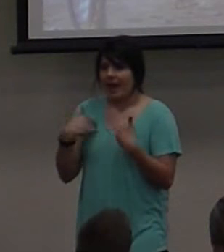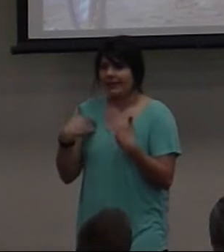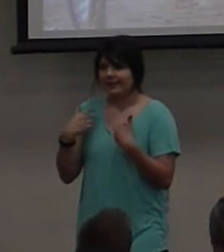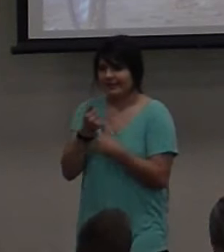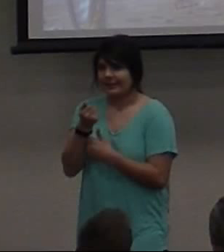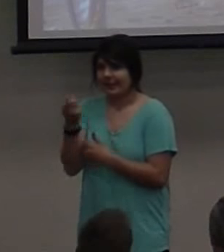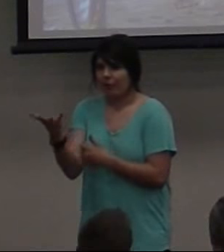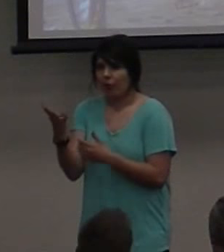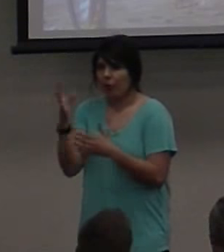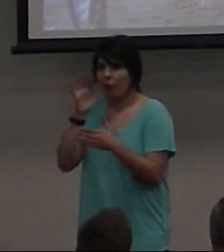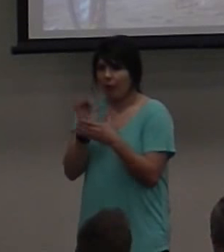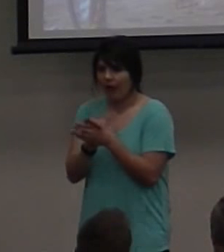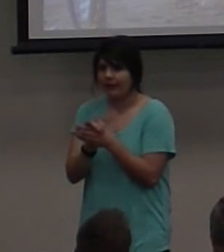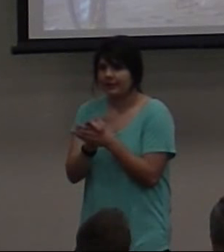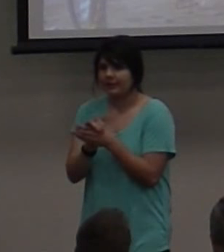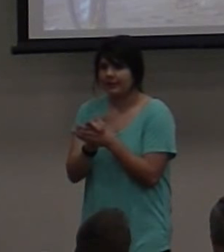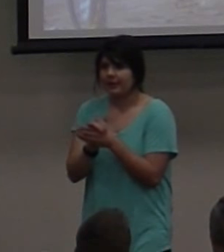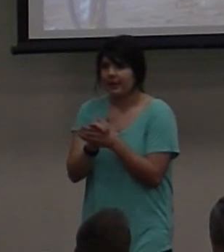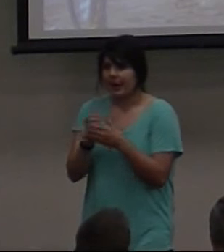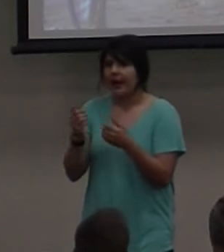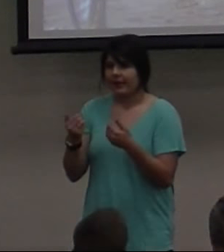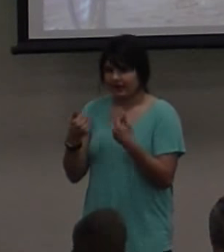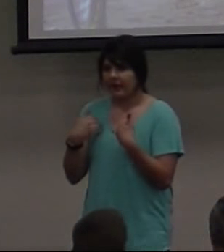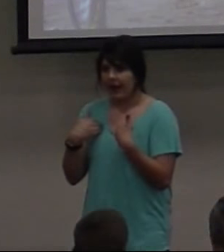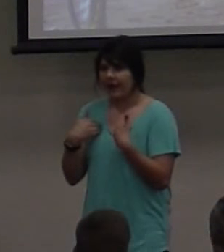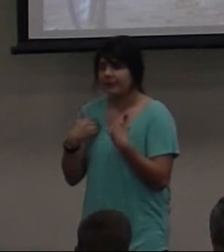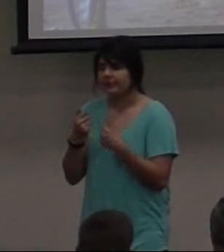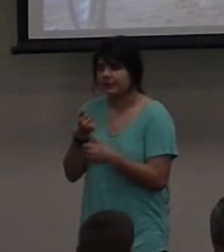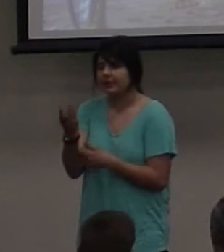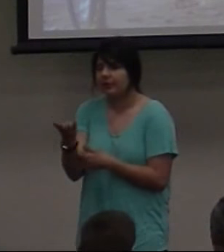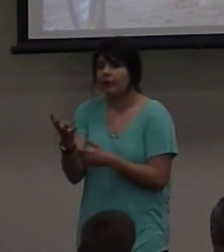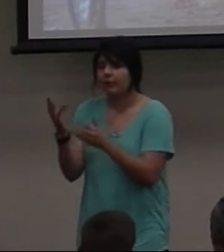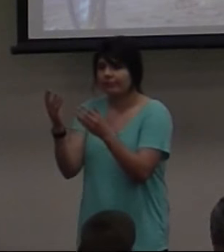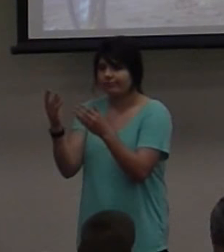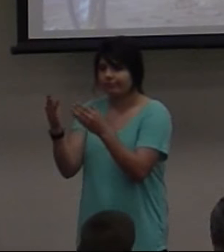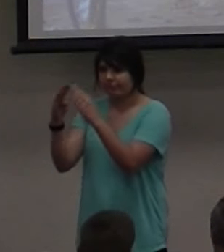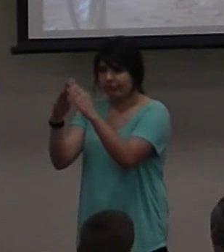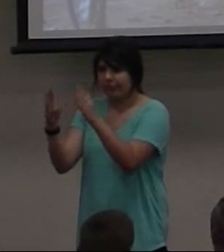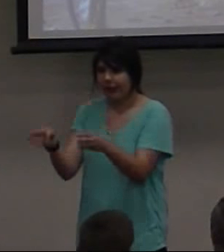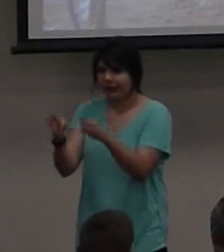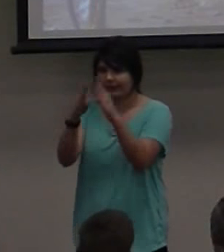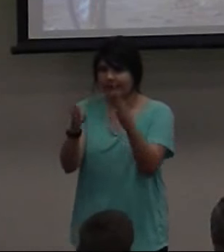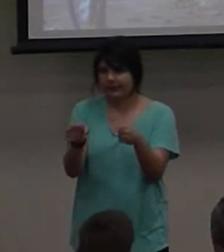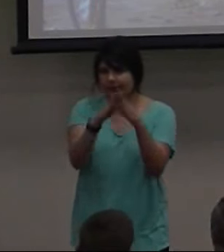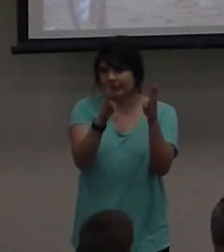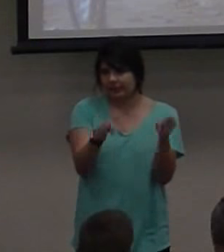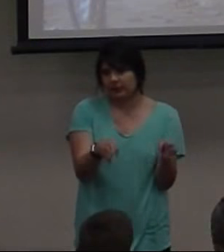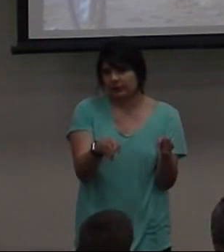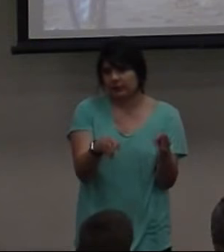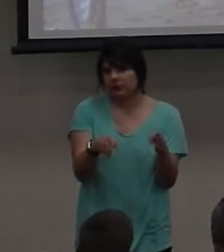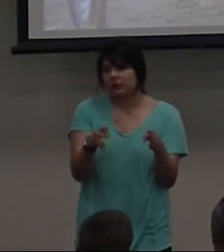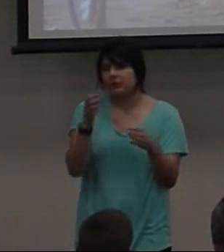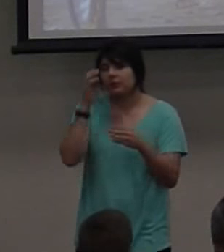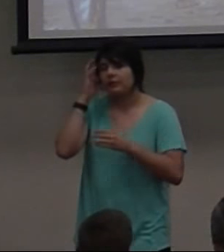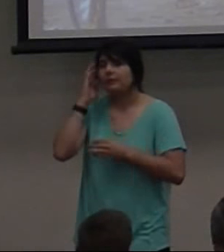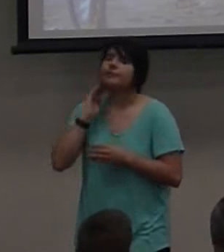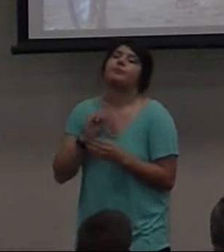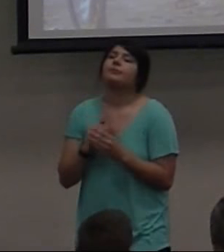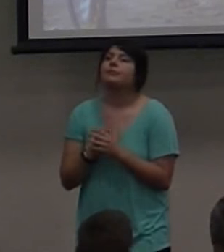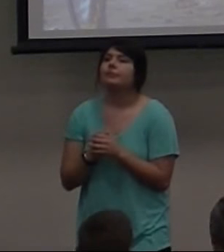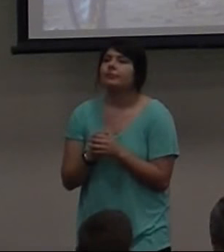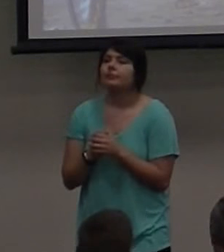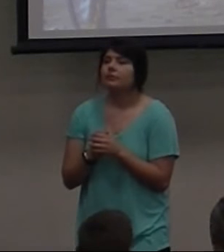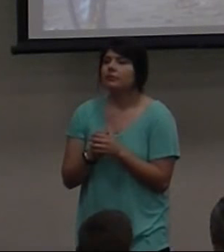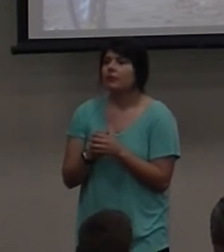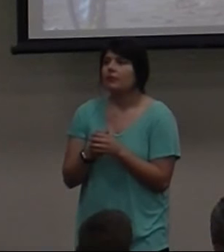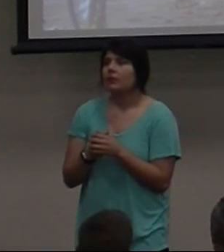Polygamy is still there in some circles. The president, who has just been ousted, in fact had